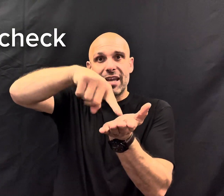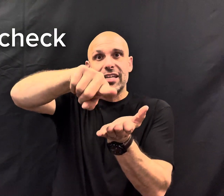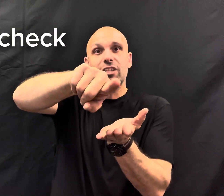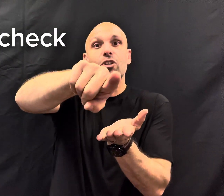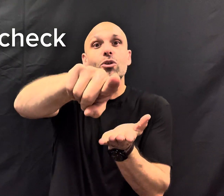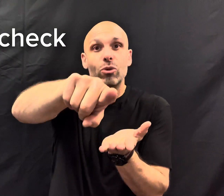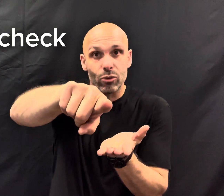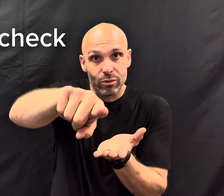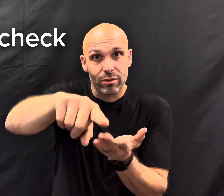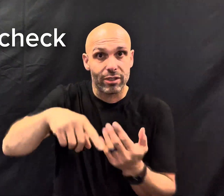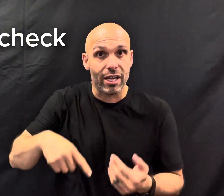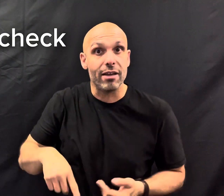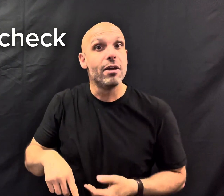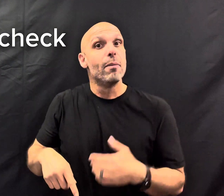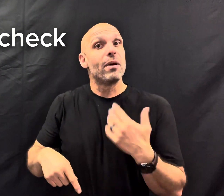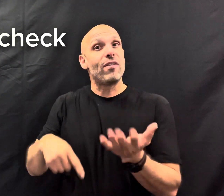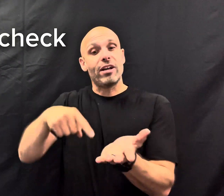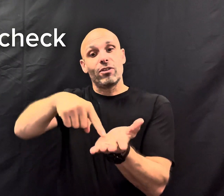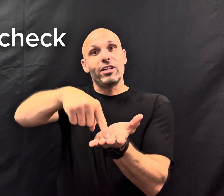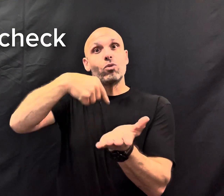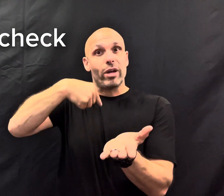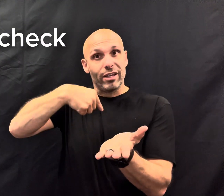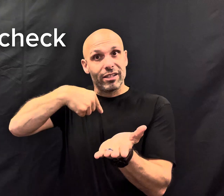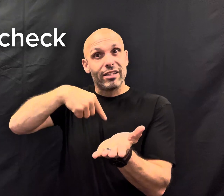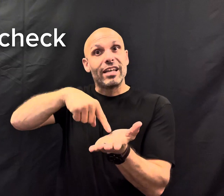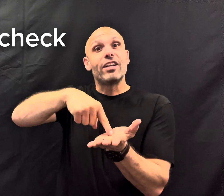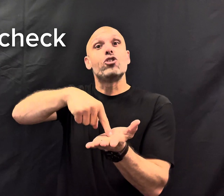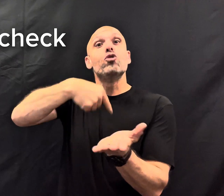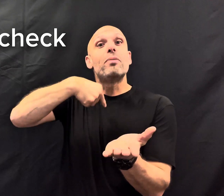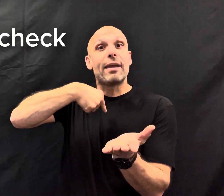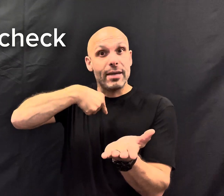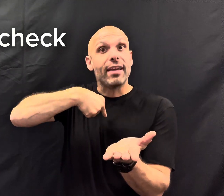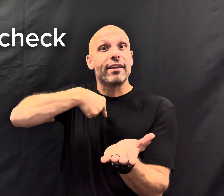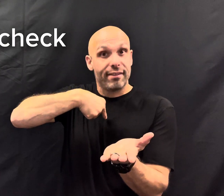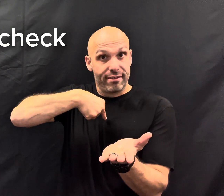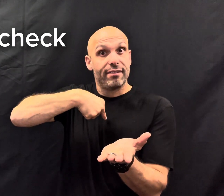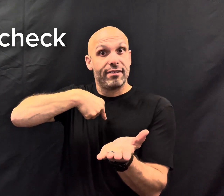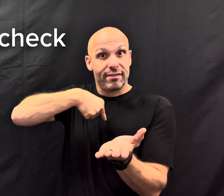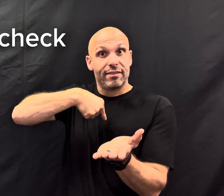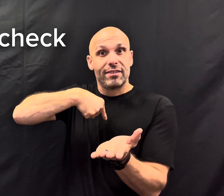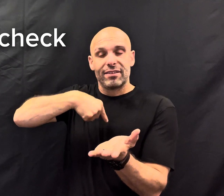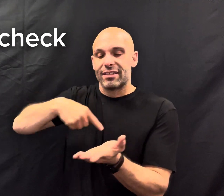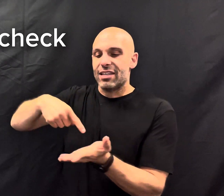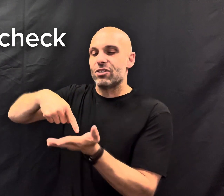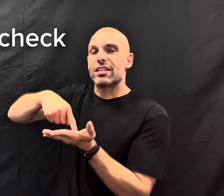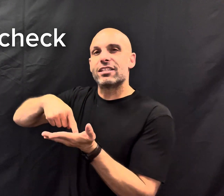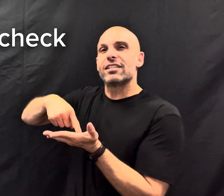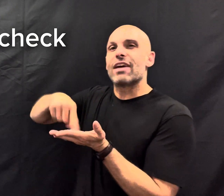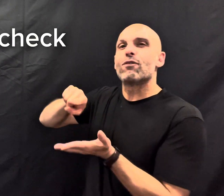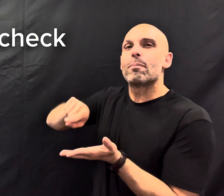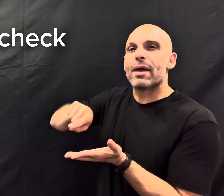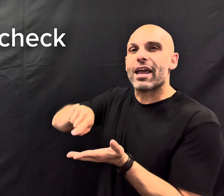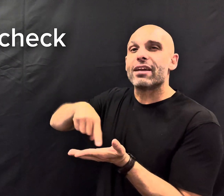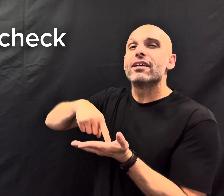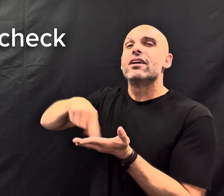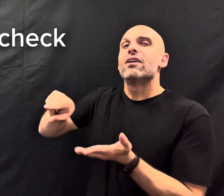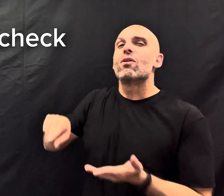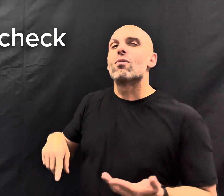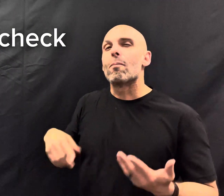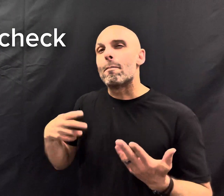paying you, okay? But if I go this way, that is you pay me. Okay, so this is a sign for pay.